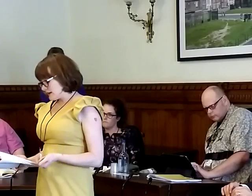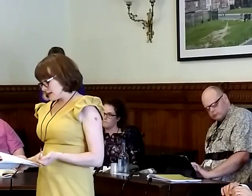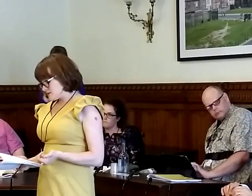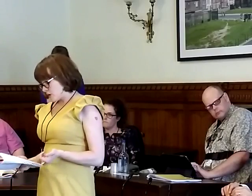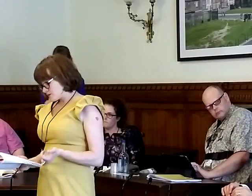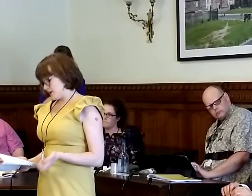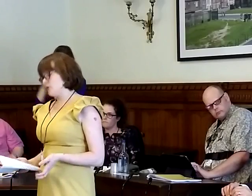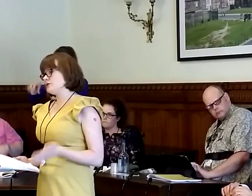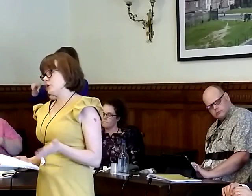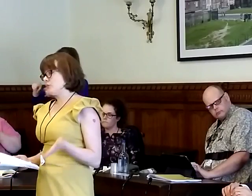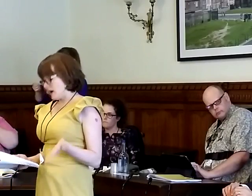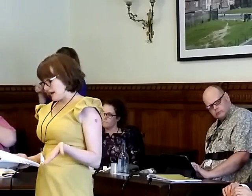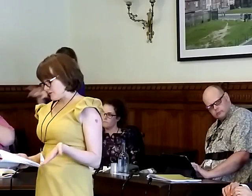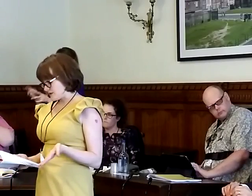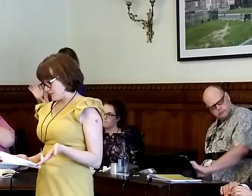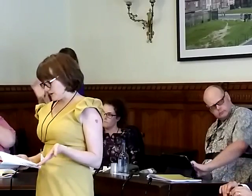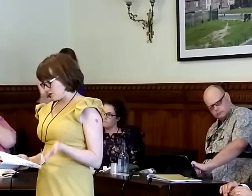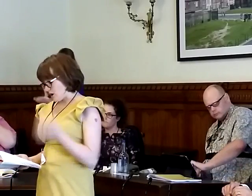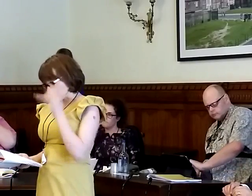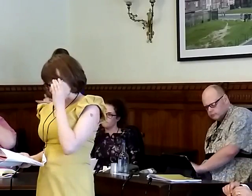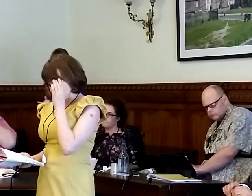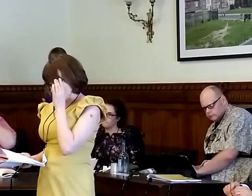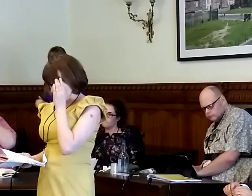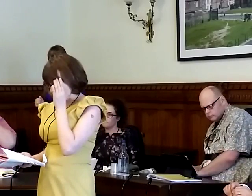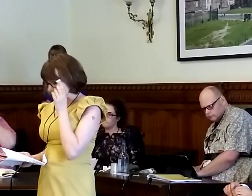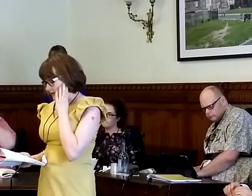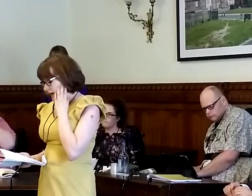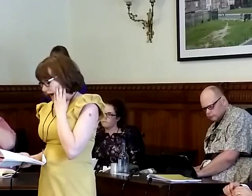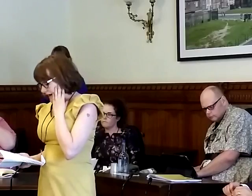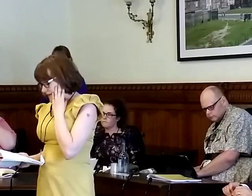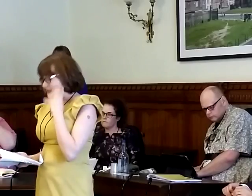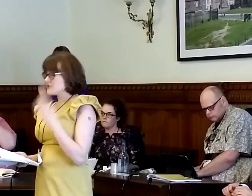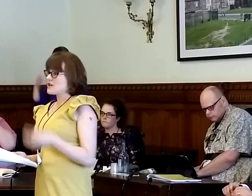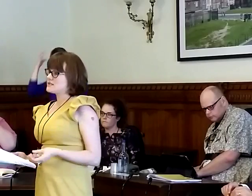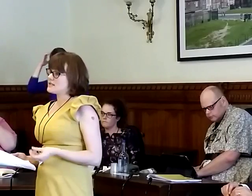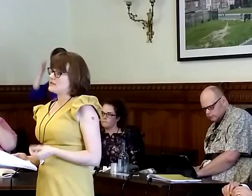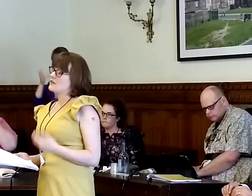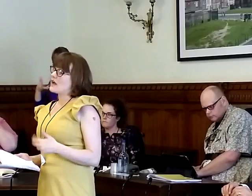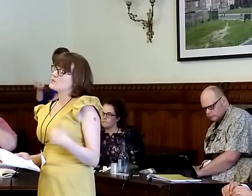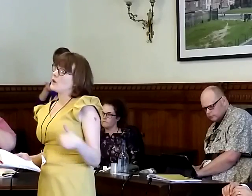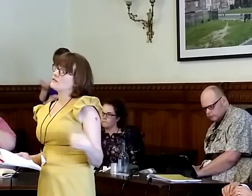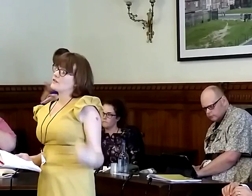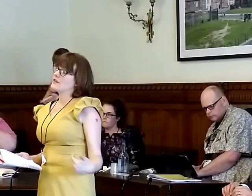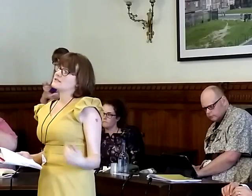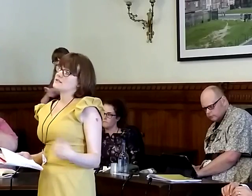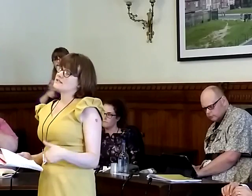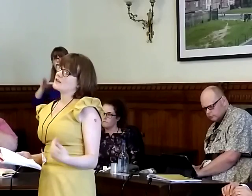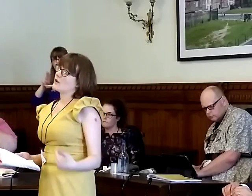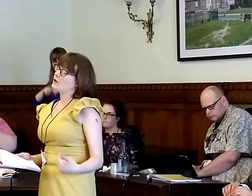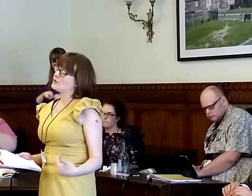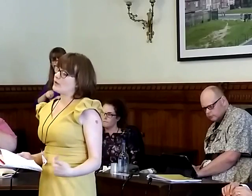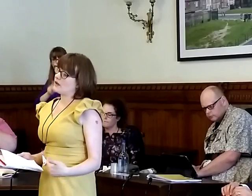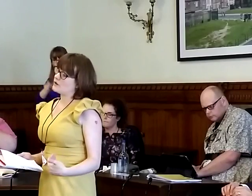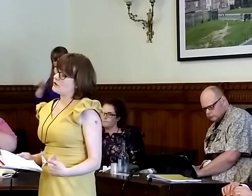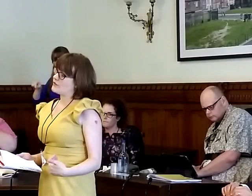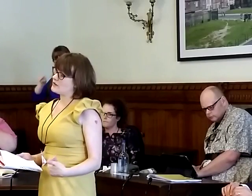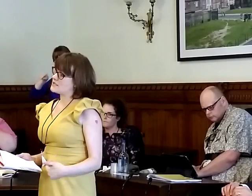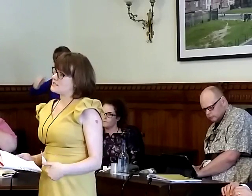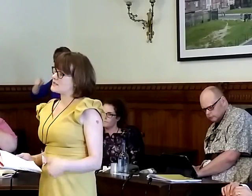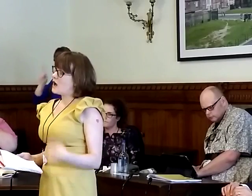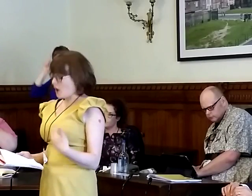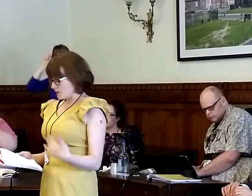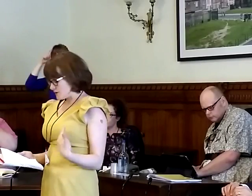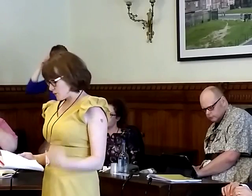The government's currently consulting on the former ILF recipient grant from the central government, and they're suggesting that is one of the things that's taken over by